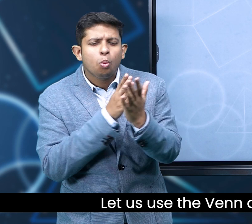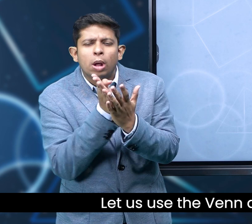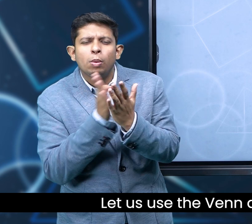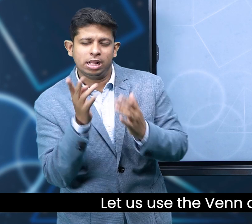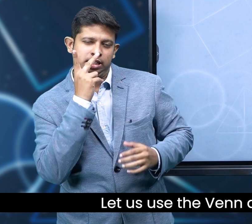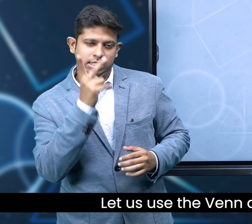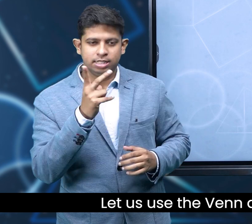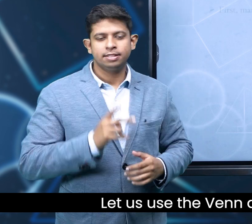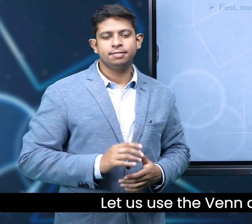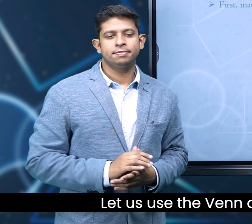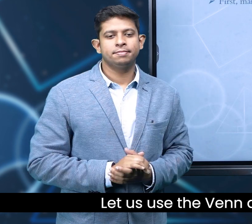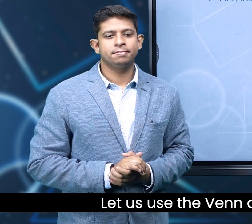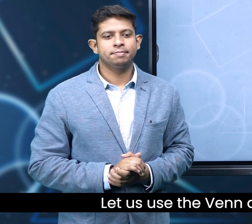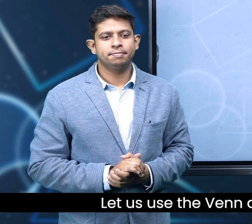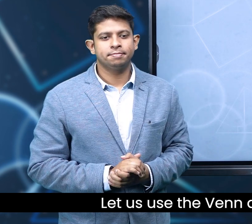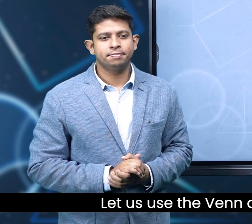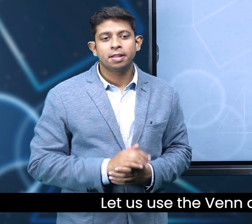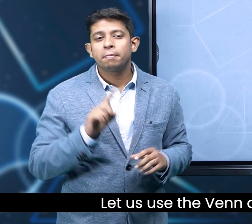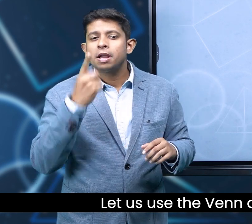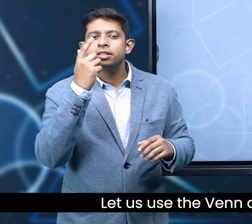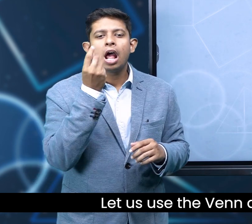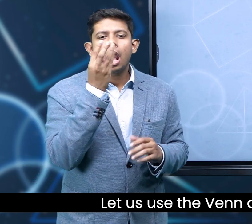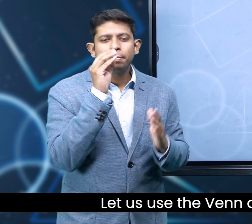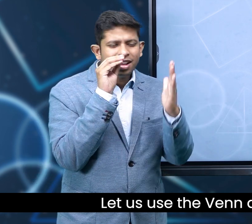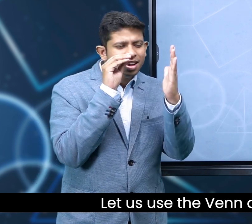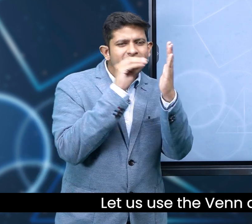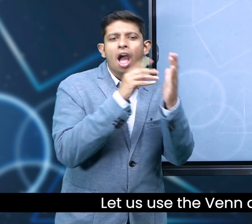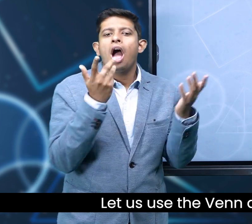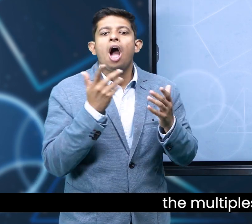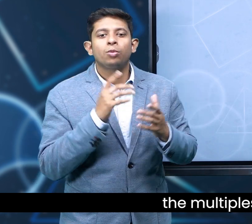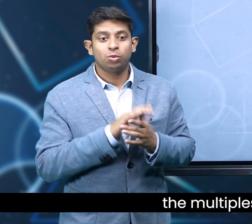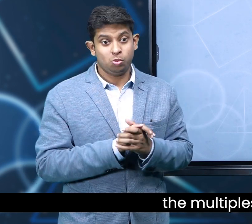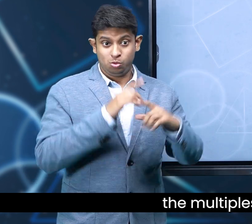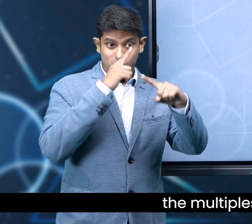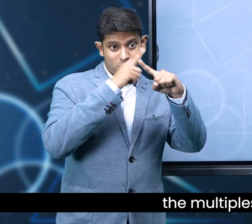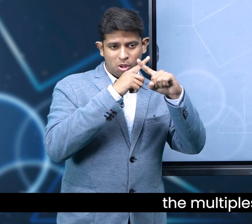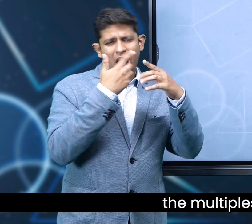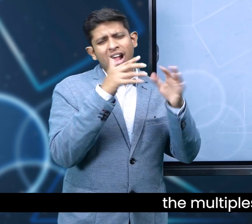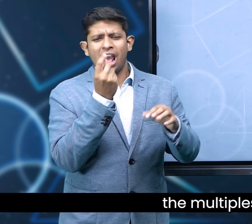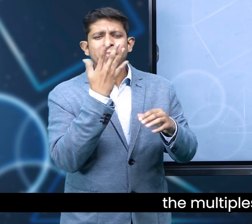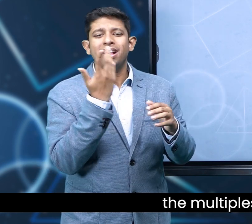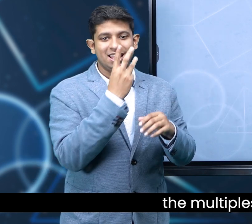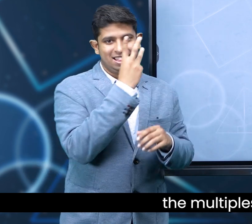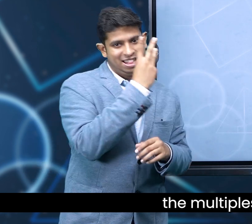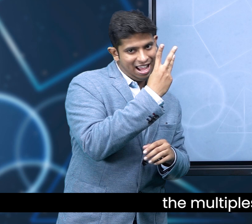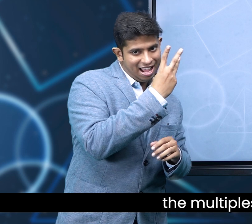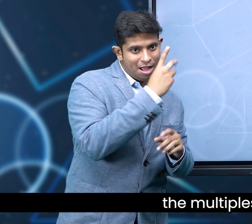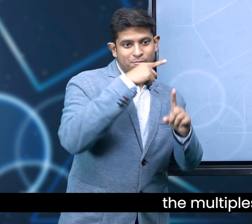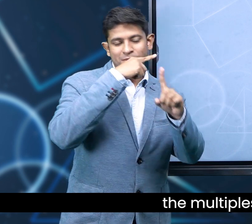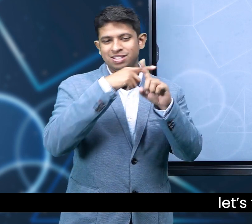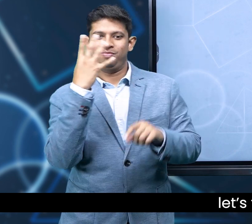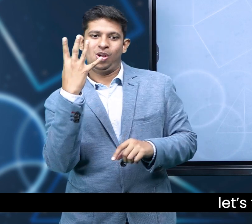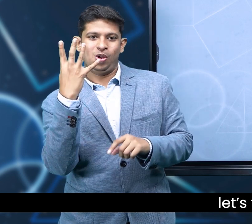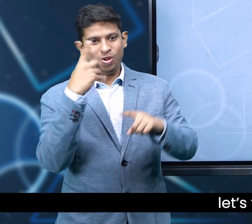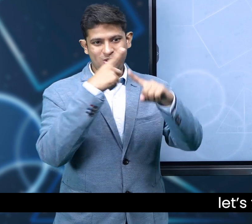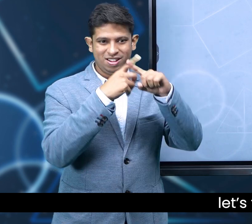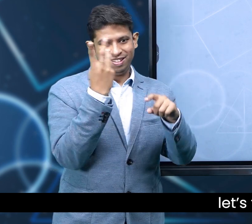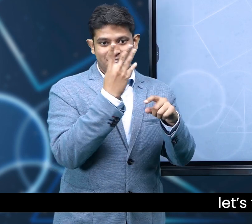Let us use the Venn diagram method. First, mark the multiples of any two numbers. Let's take 3 and 4 in